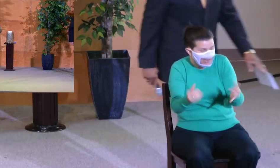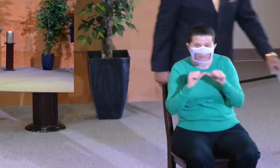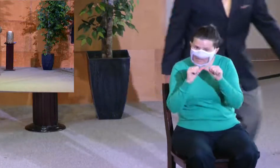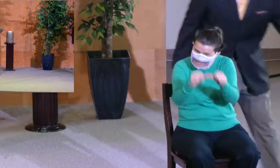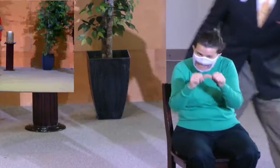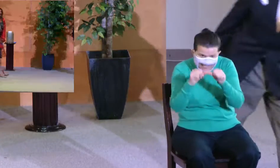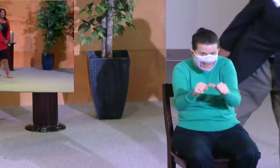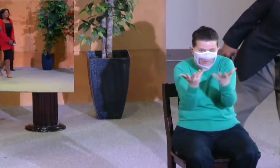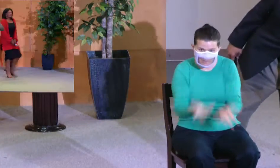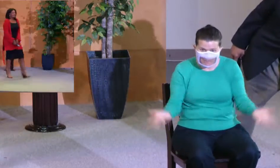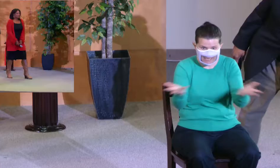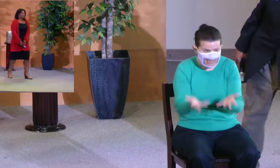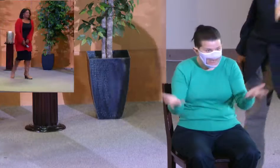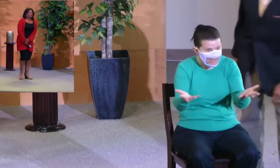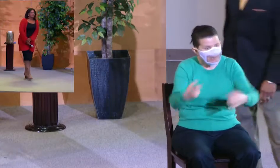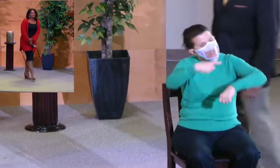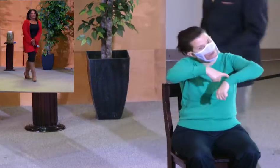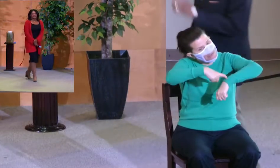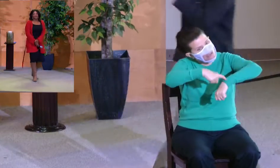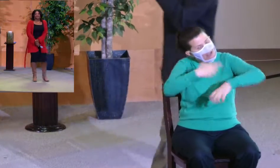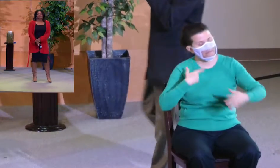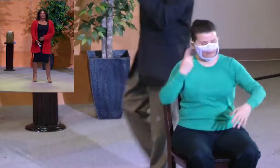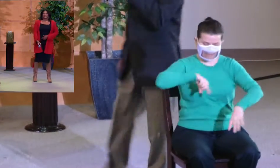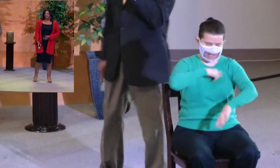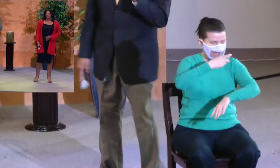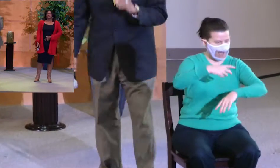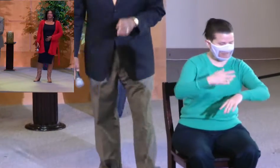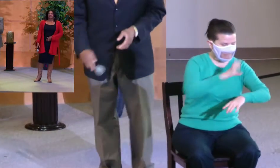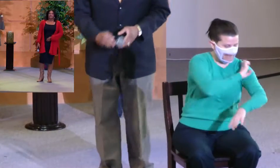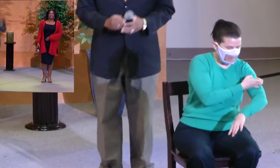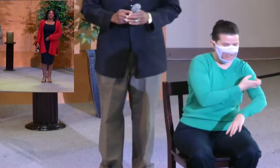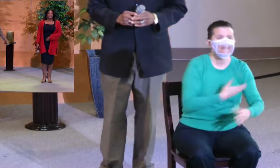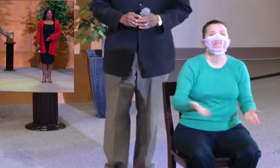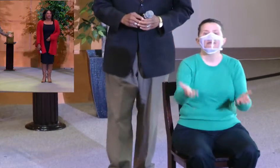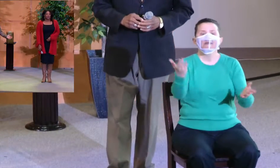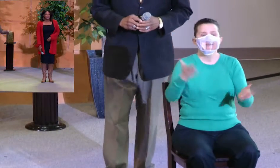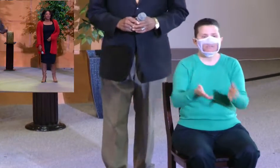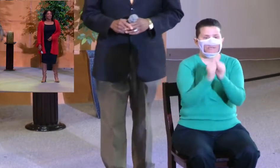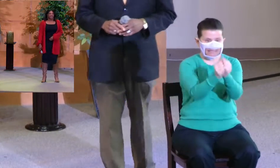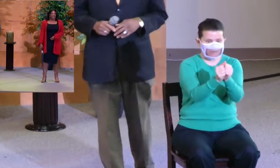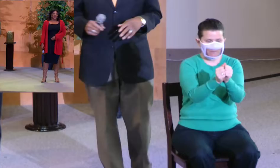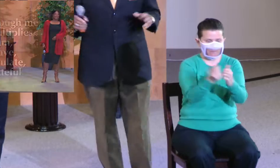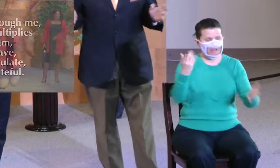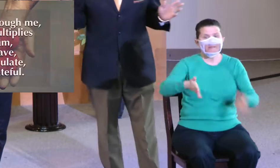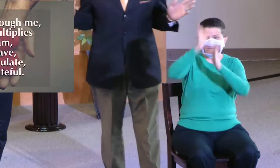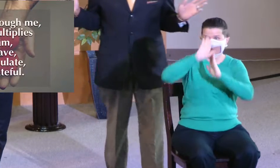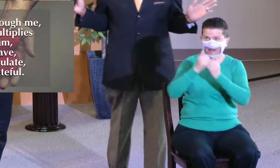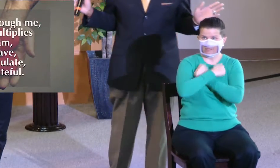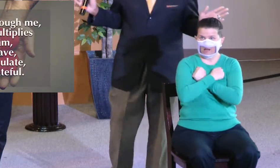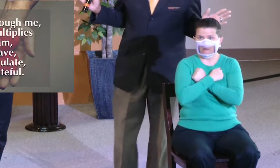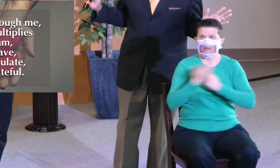right? So it is now time to give, and of that energy, we will say our affirmation: divine love through me blesses